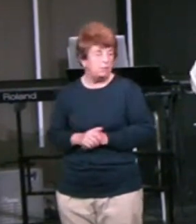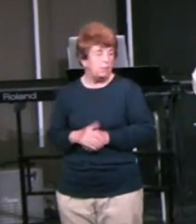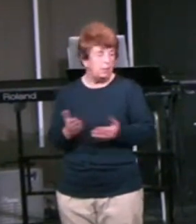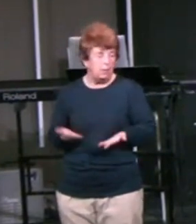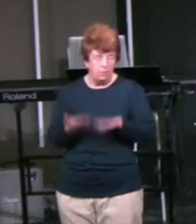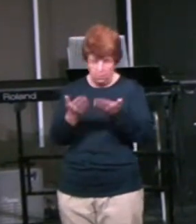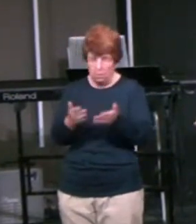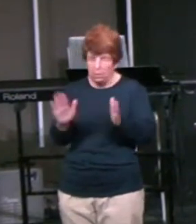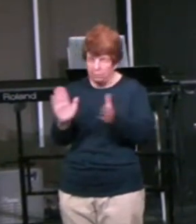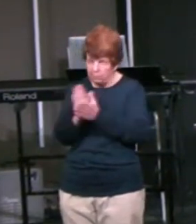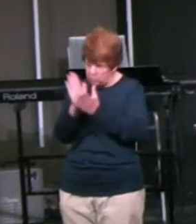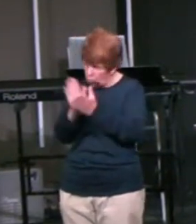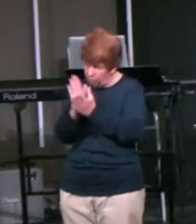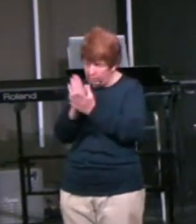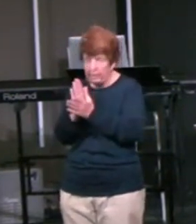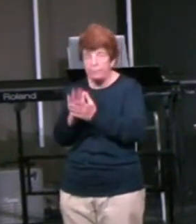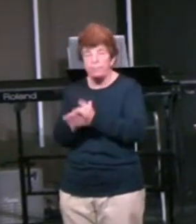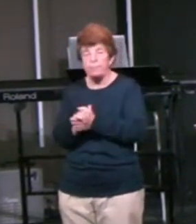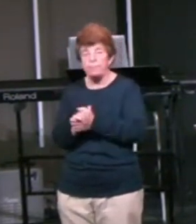Give joyfully.